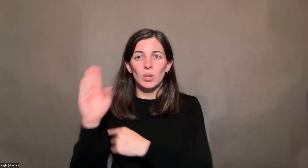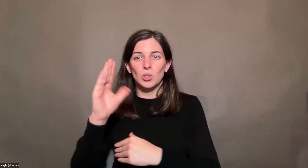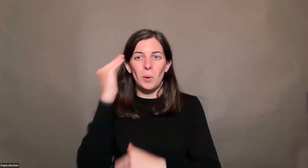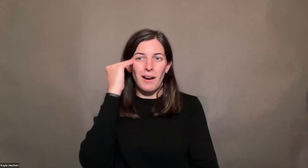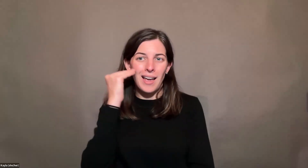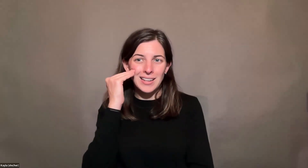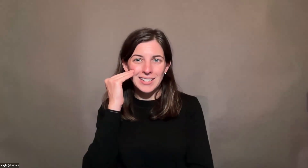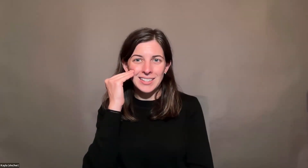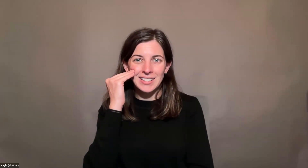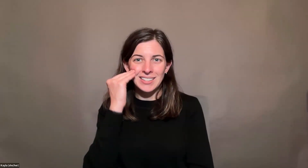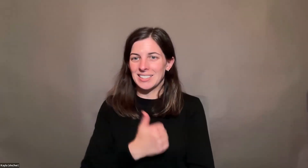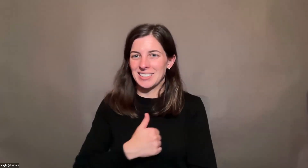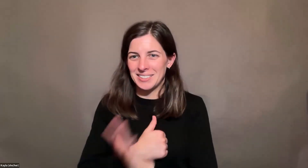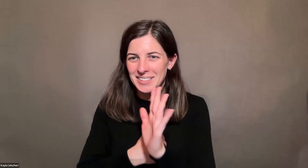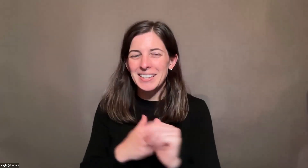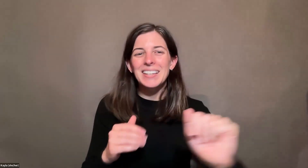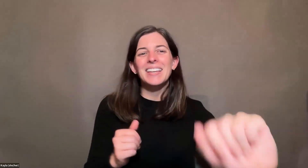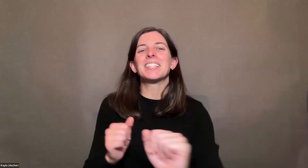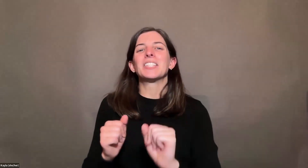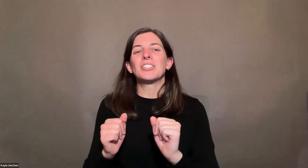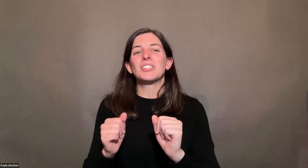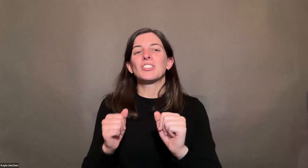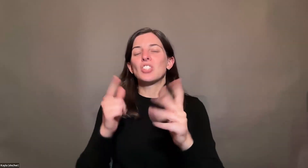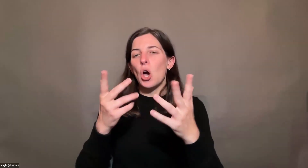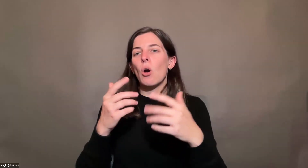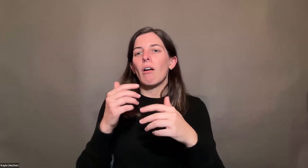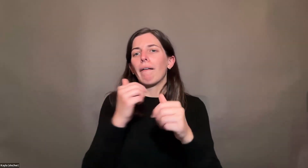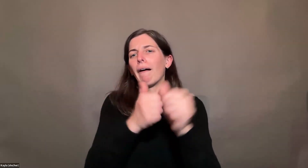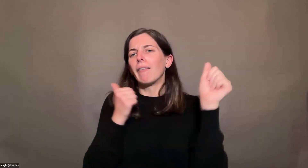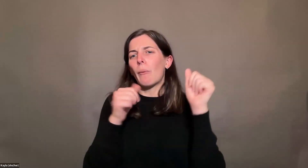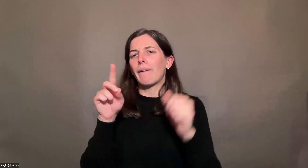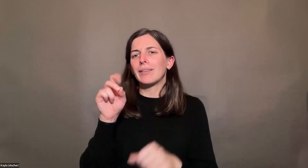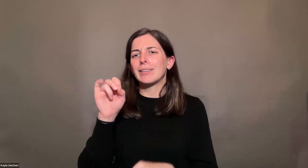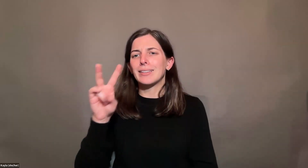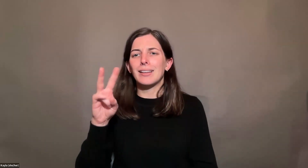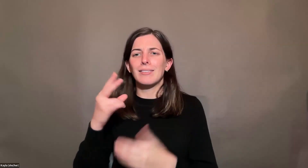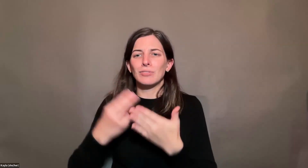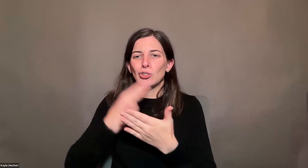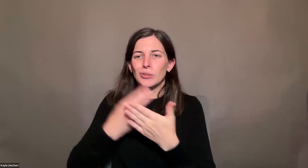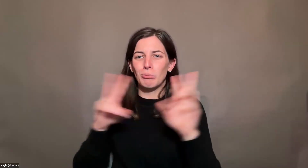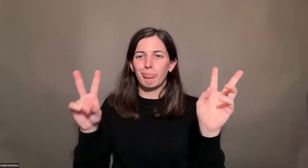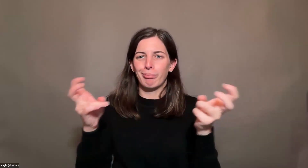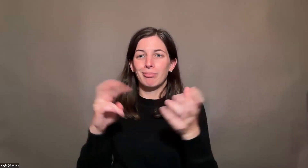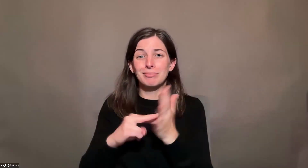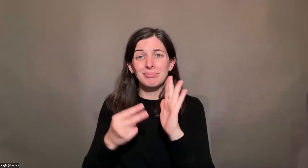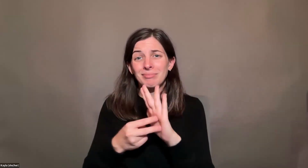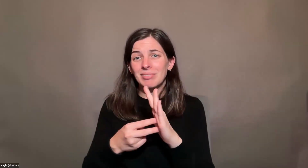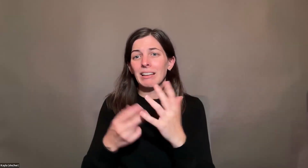sorry, so avoid the deep soup. So most people, or few of the developer, or some sort of like developer use